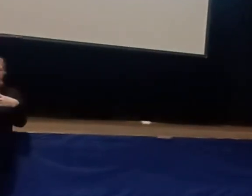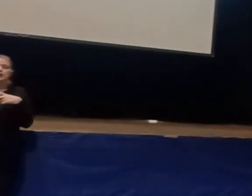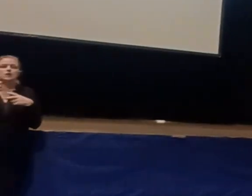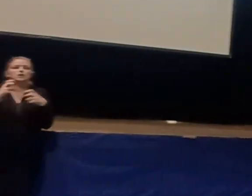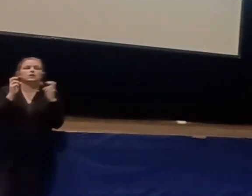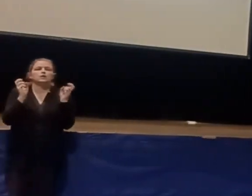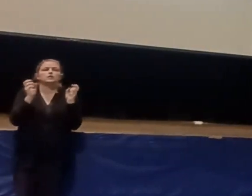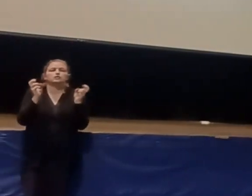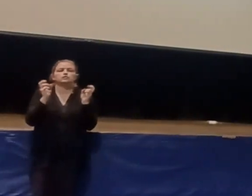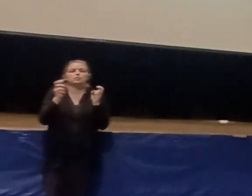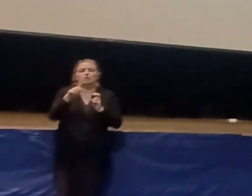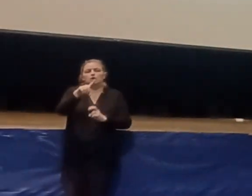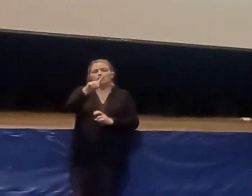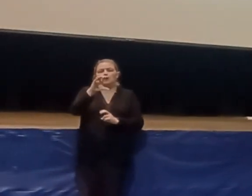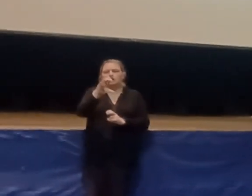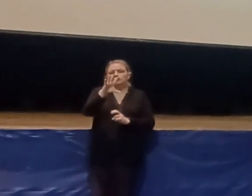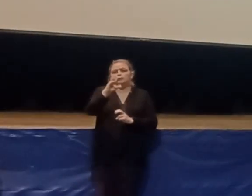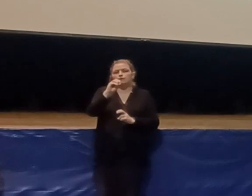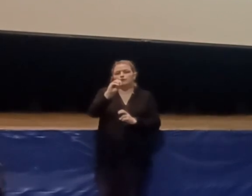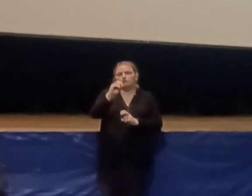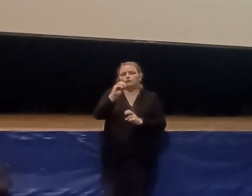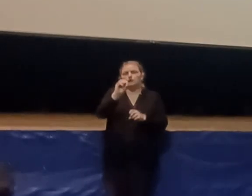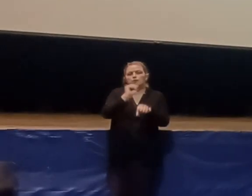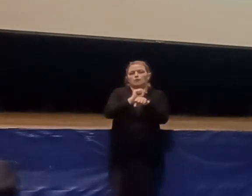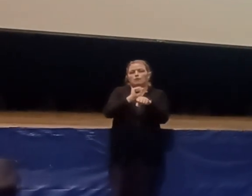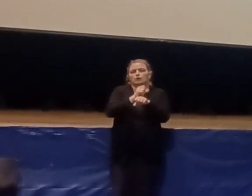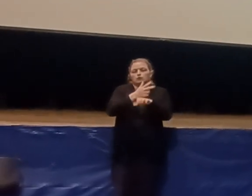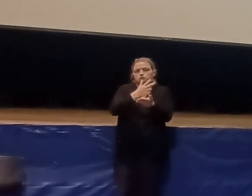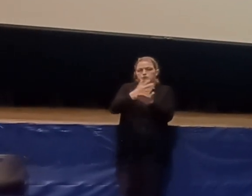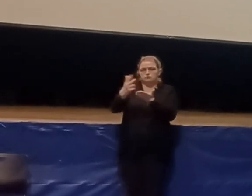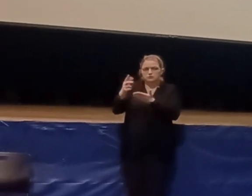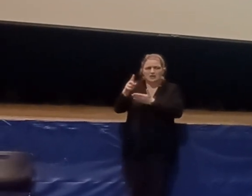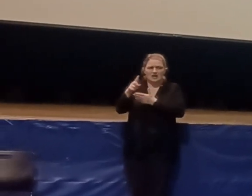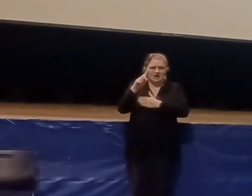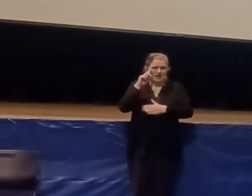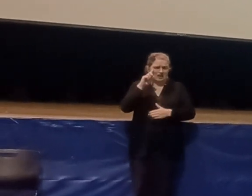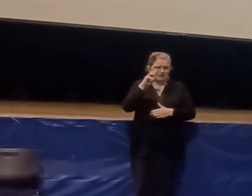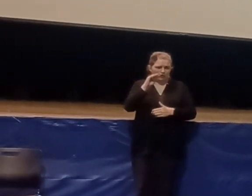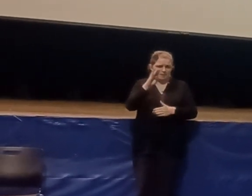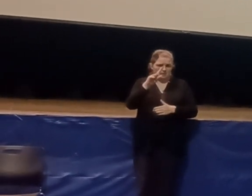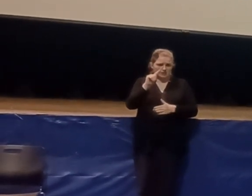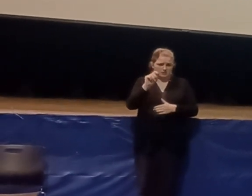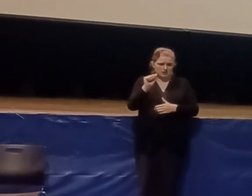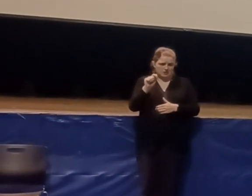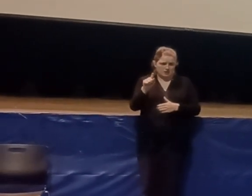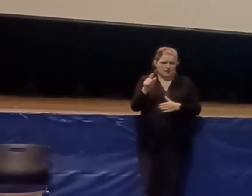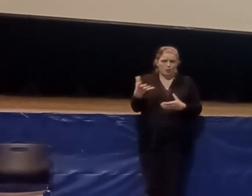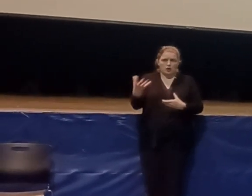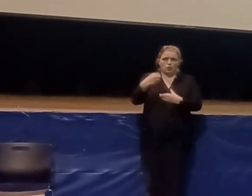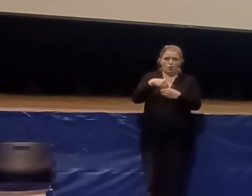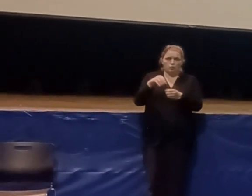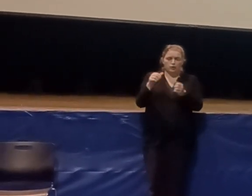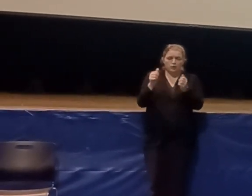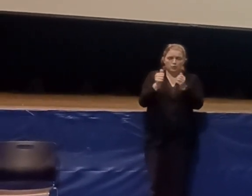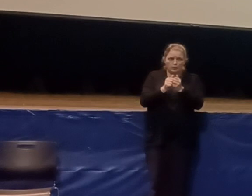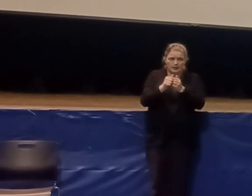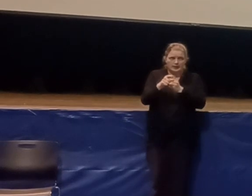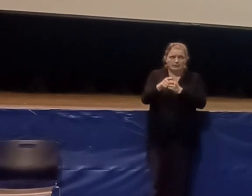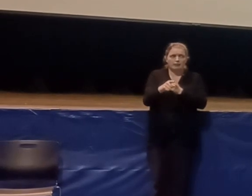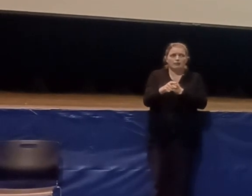of 150 parking spaces for MbTA employees that would be, as I heard it, incorporated into